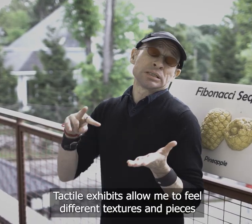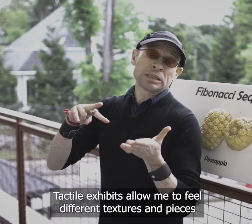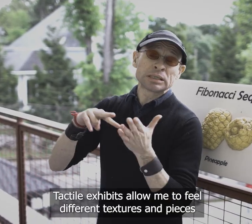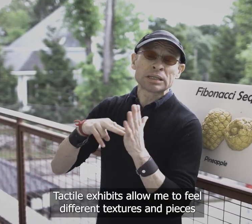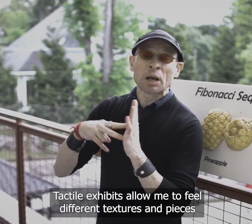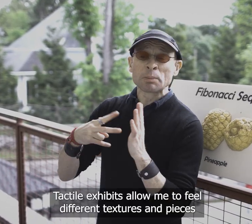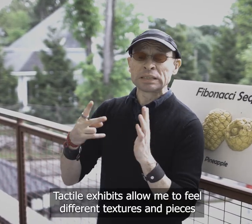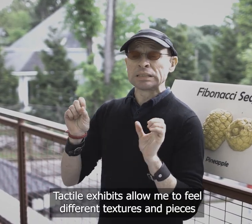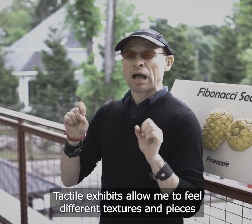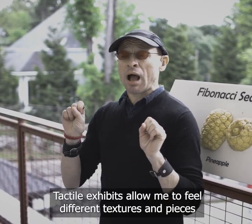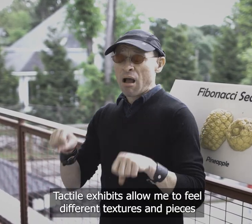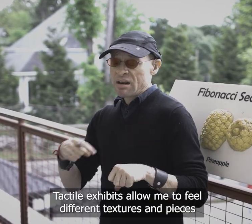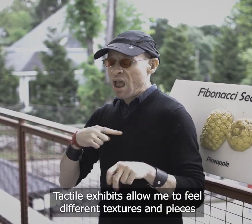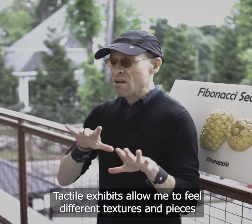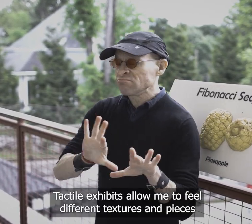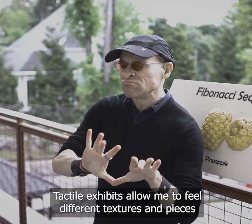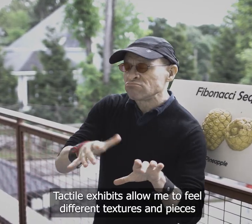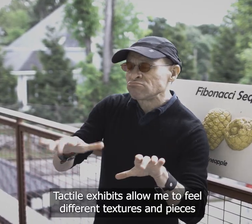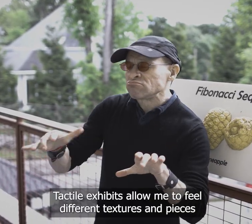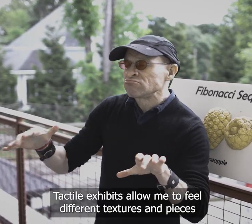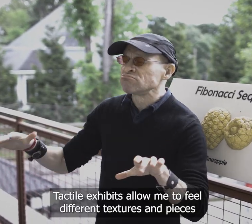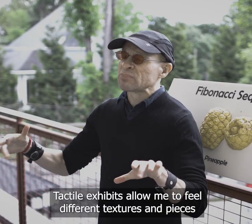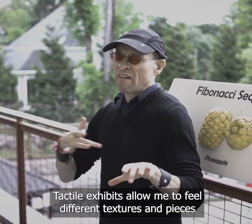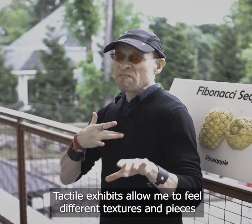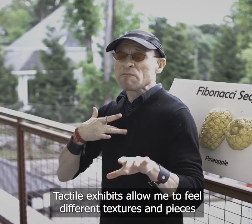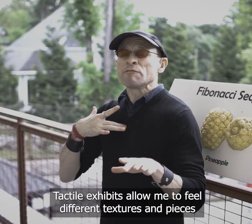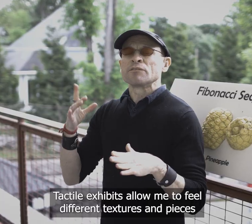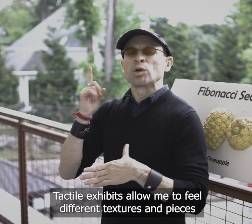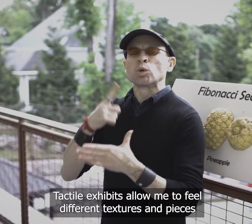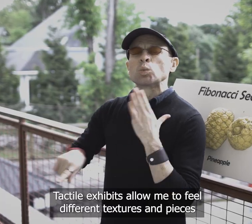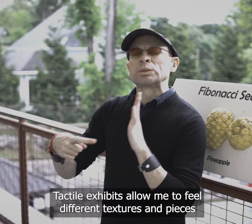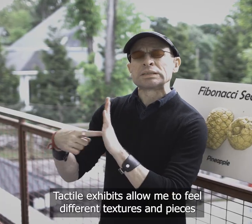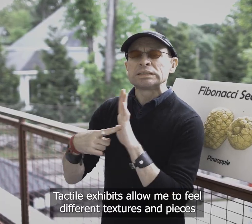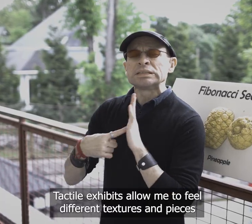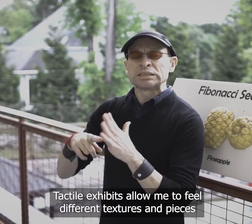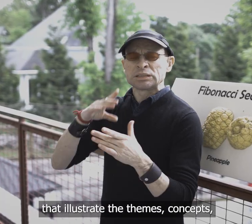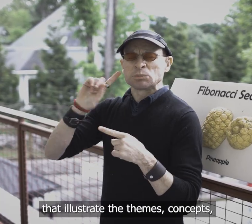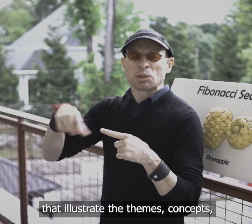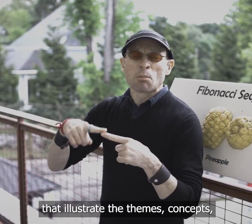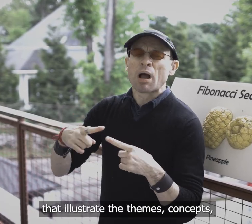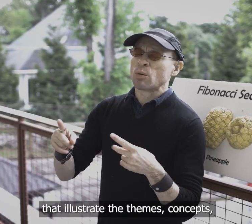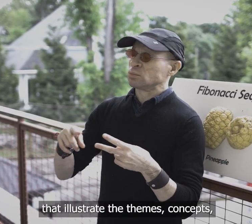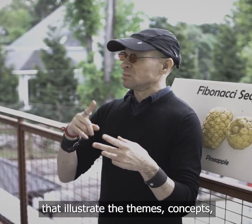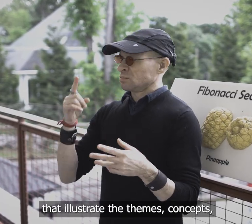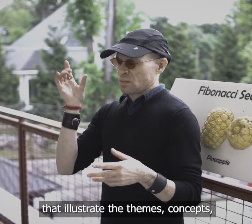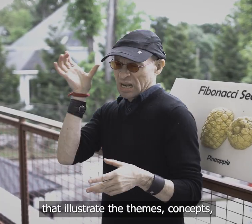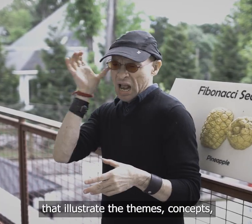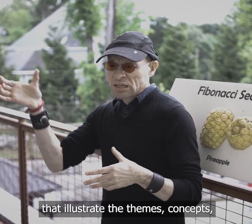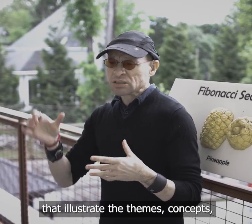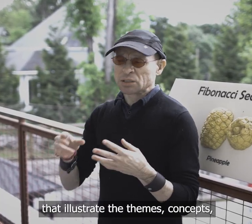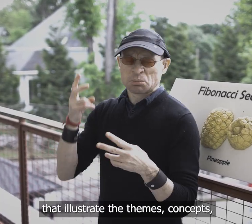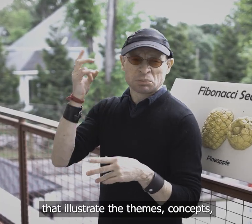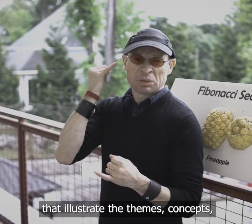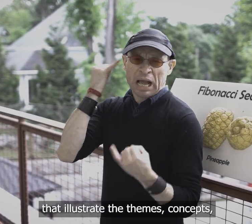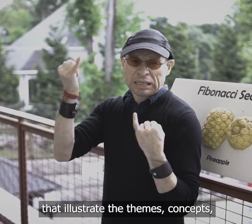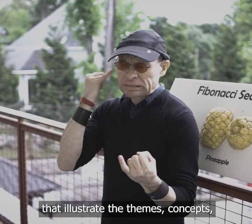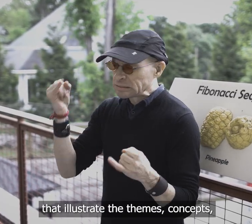Tactile exhibits allow me to feel different textures and pieces that illustrate the themes, concepts,